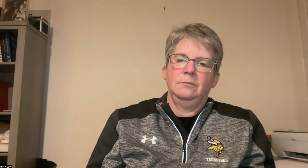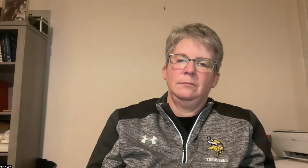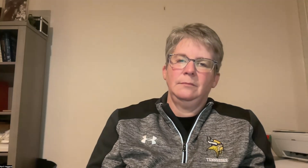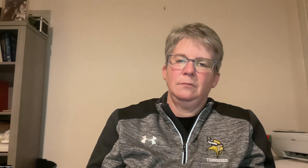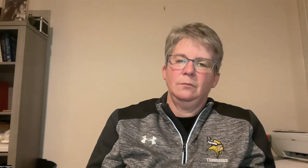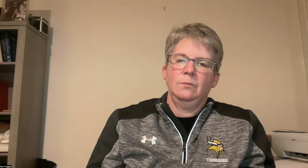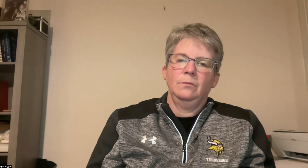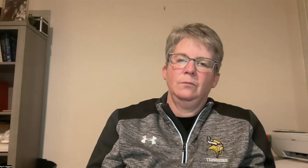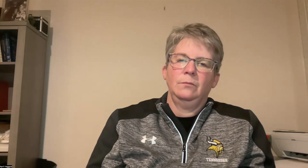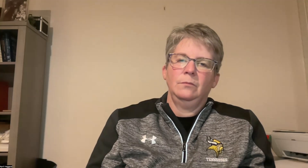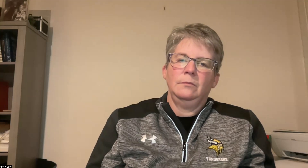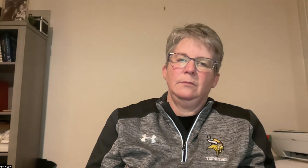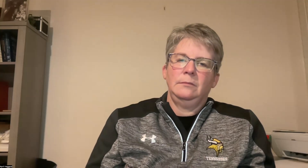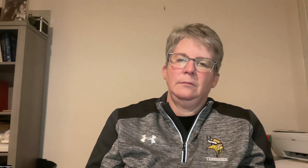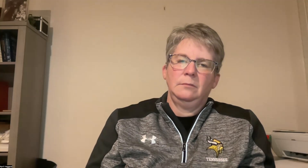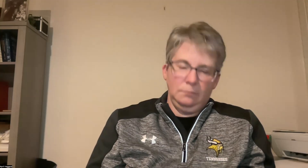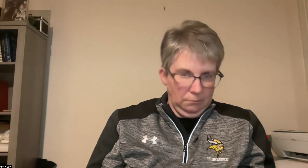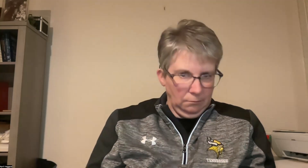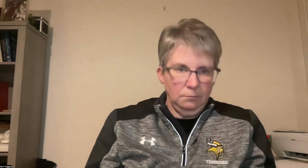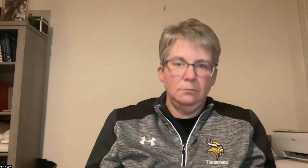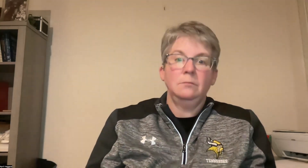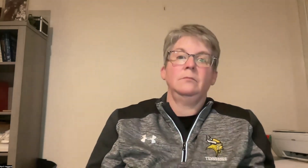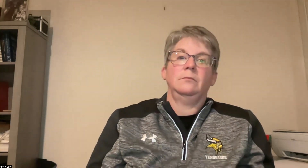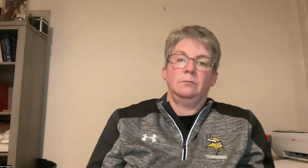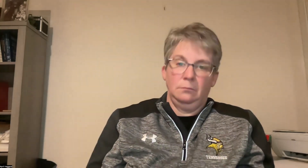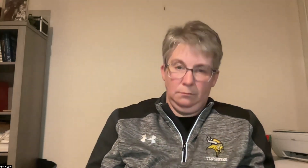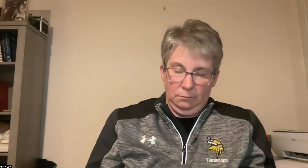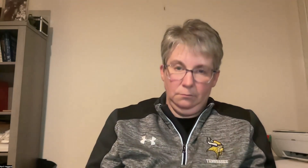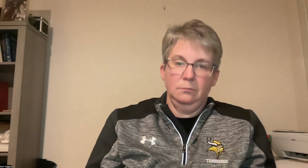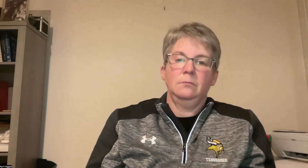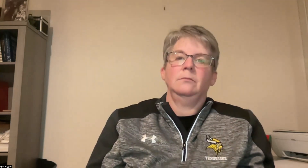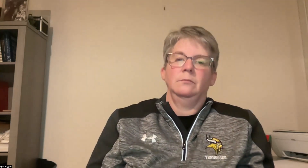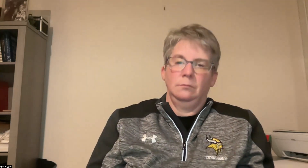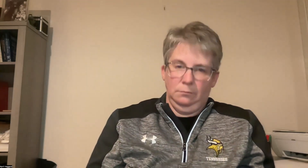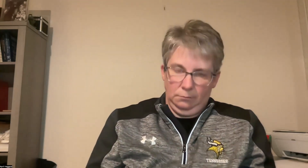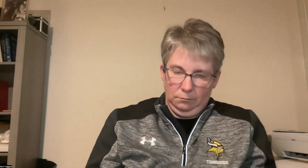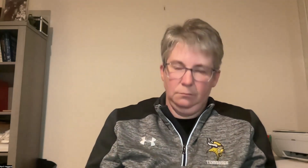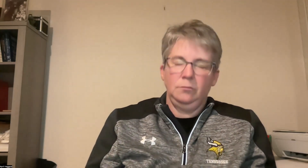And we can have things in place, that like the building needs renovated, right?